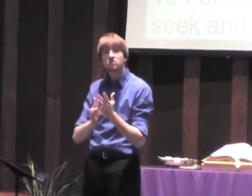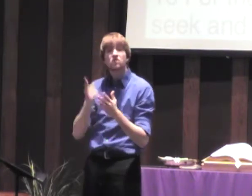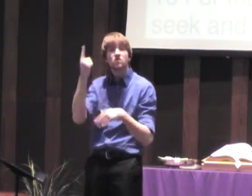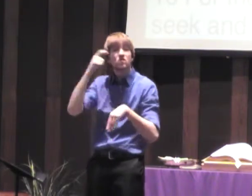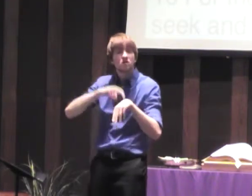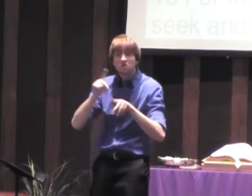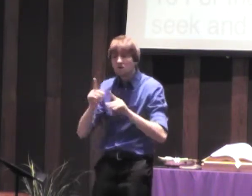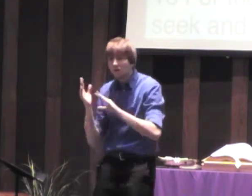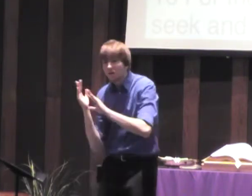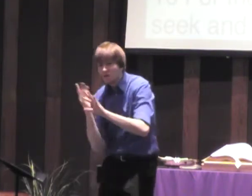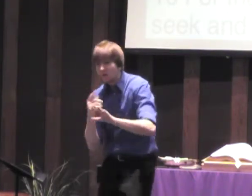guy.